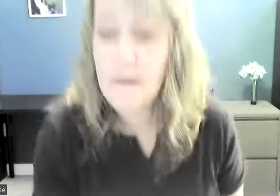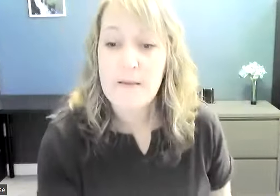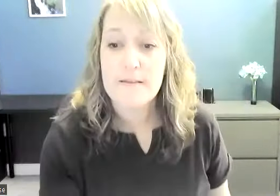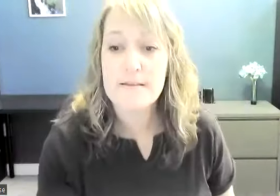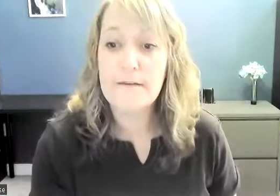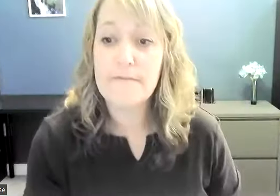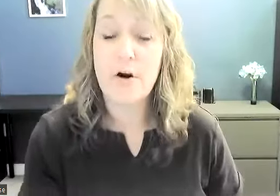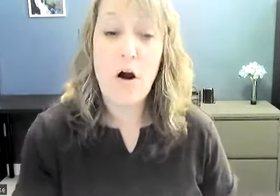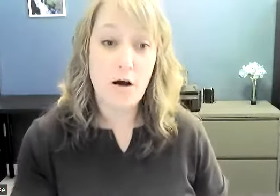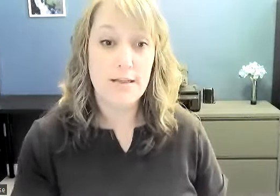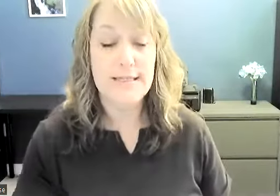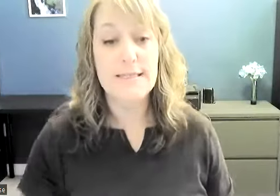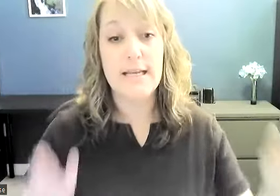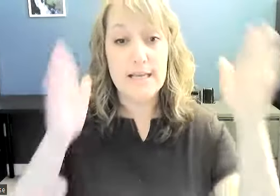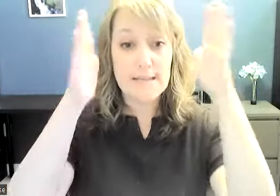The sign for Holland is